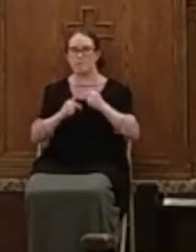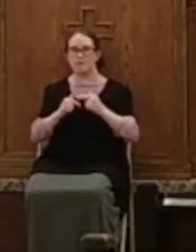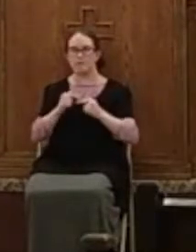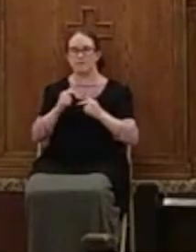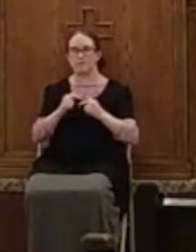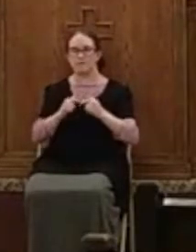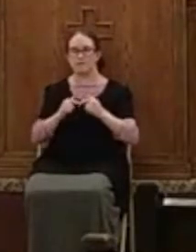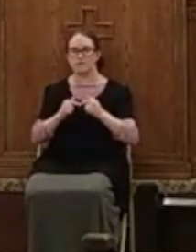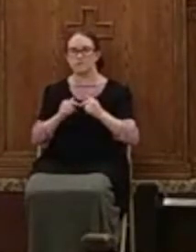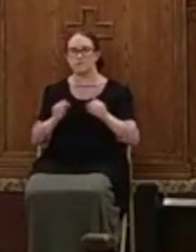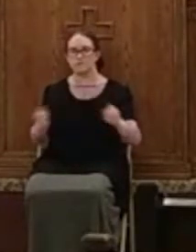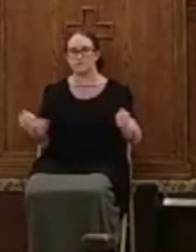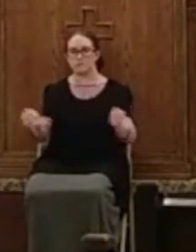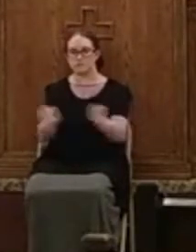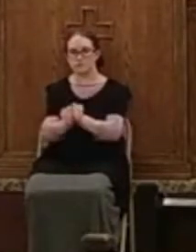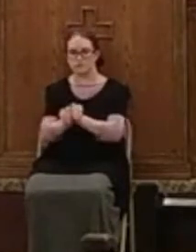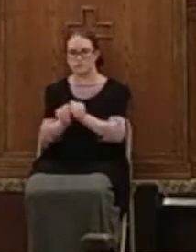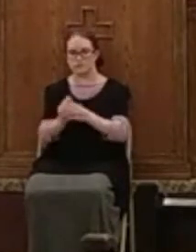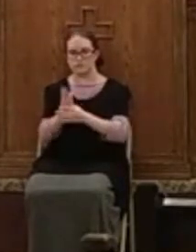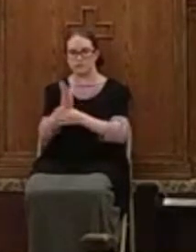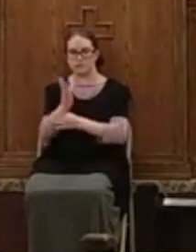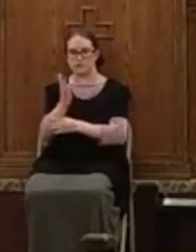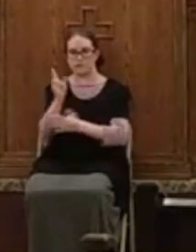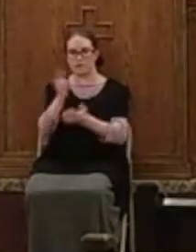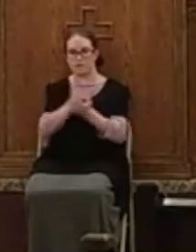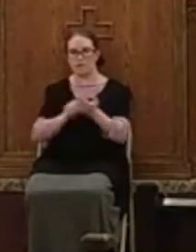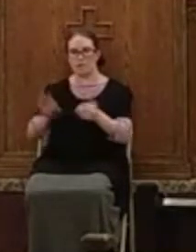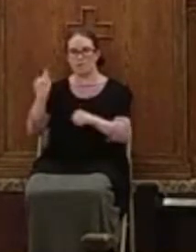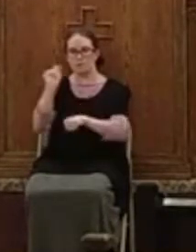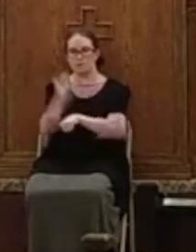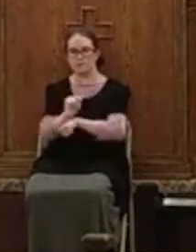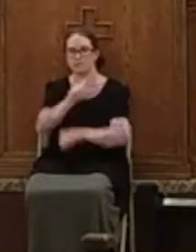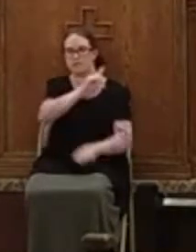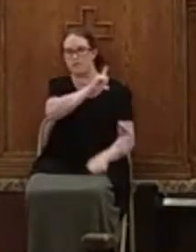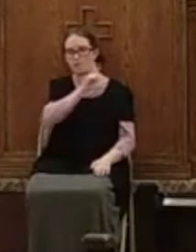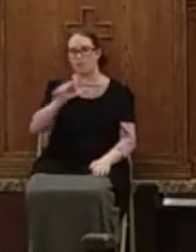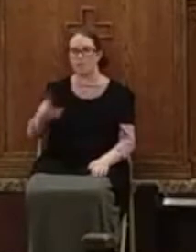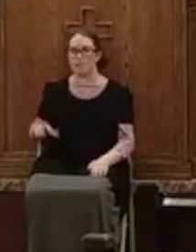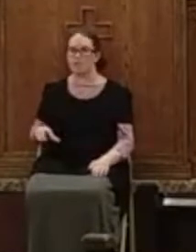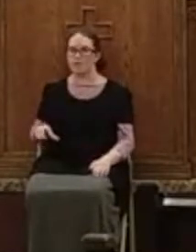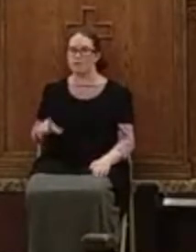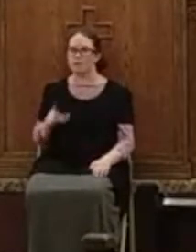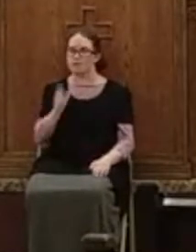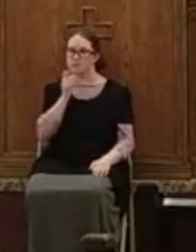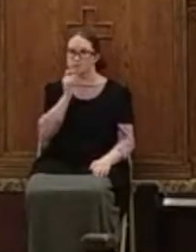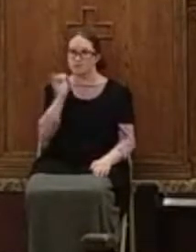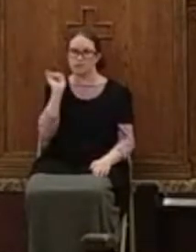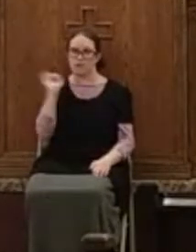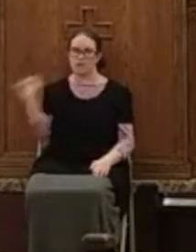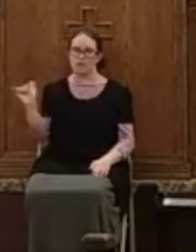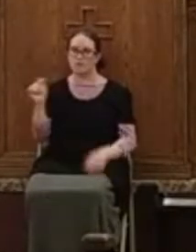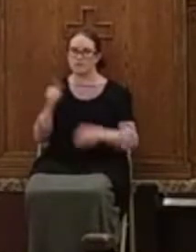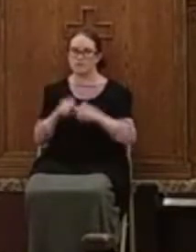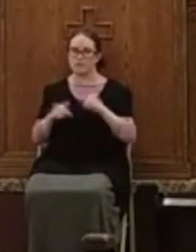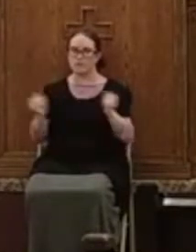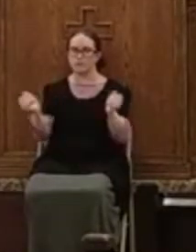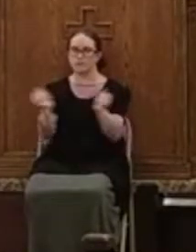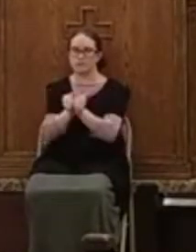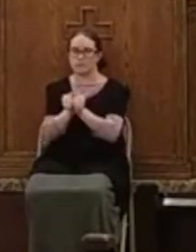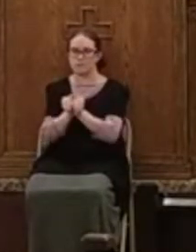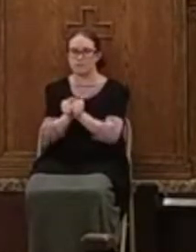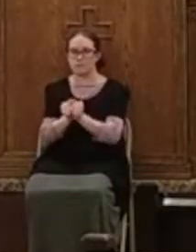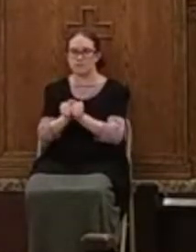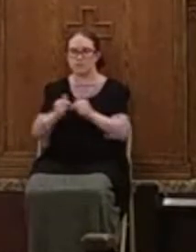fitly framed together groweth unto an holy temple in the Lord, in whom ye are also builded together for